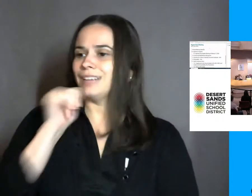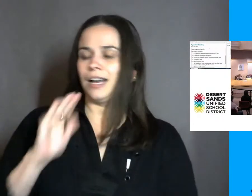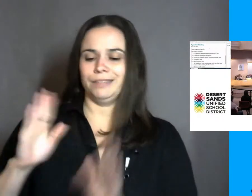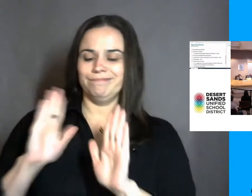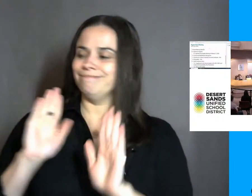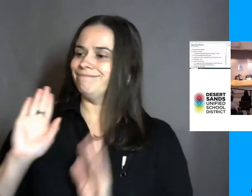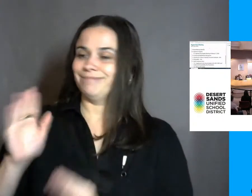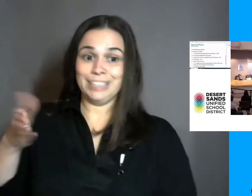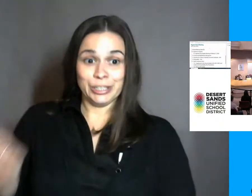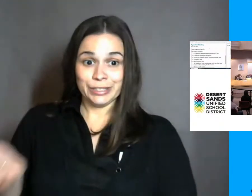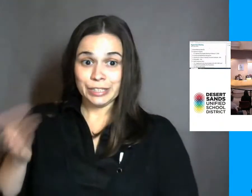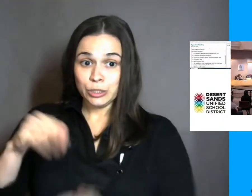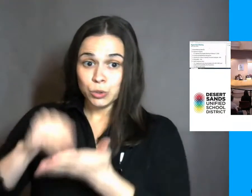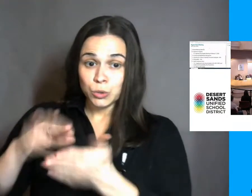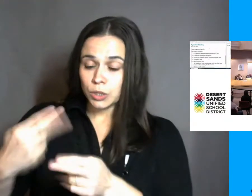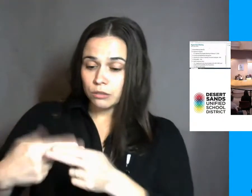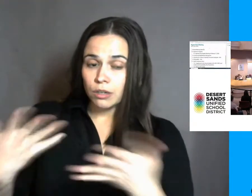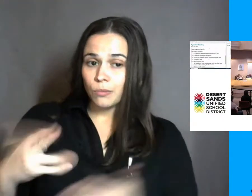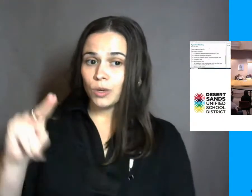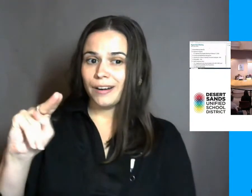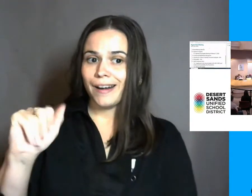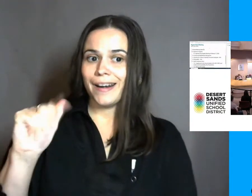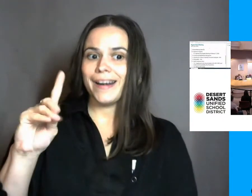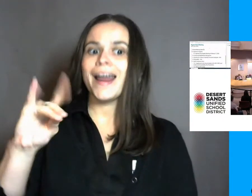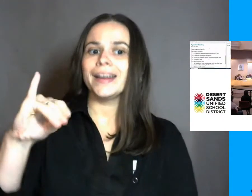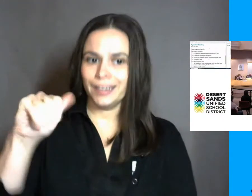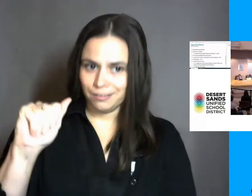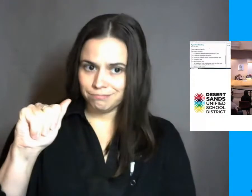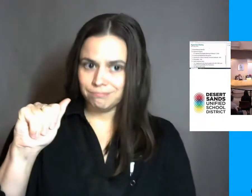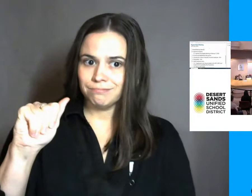need Nadia's name on our agenda.